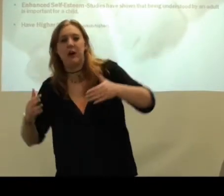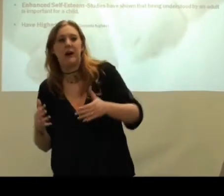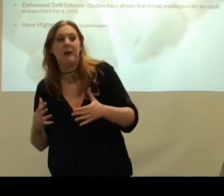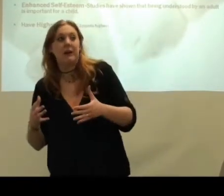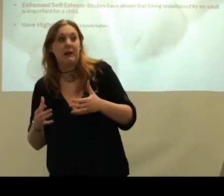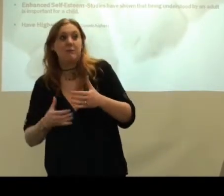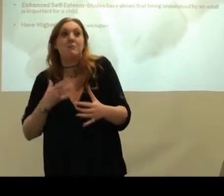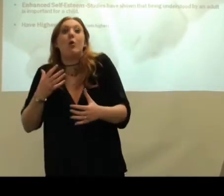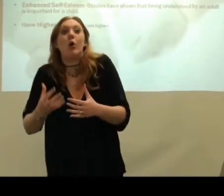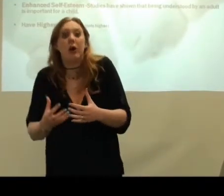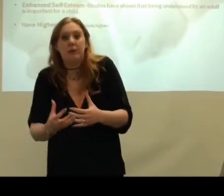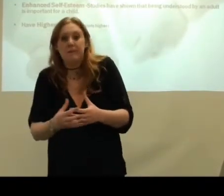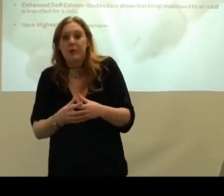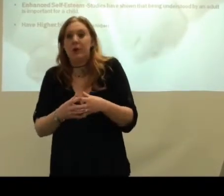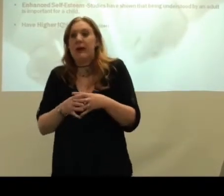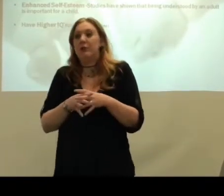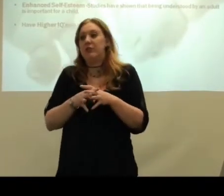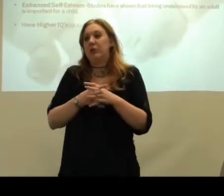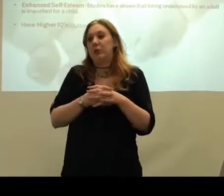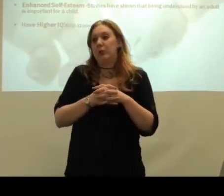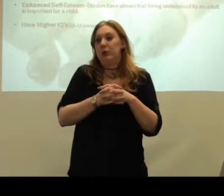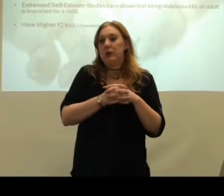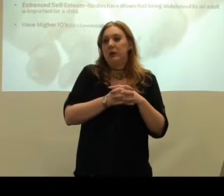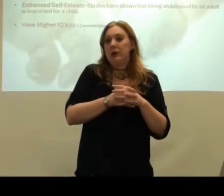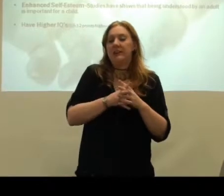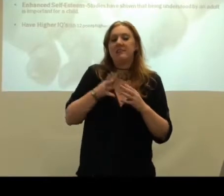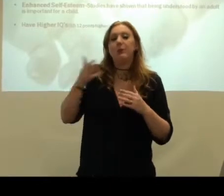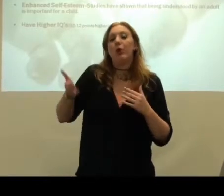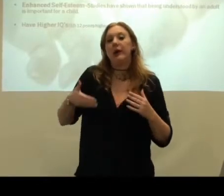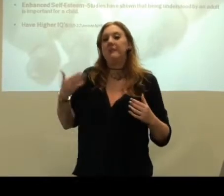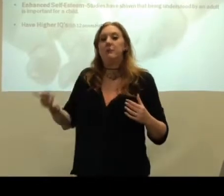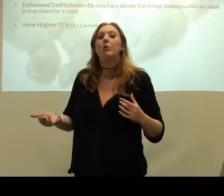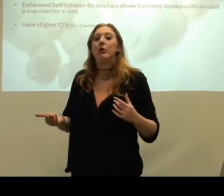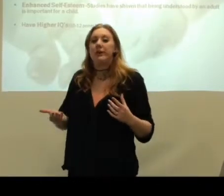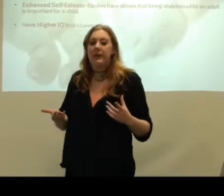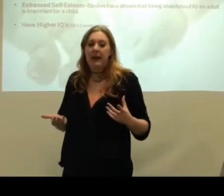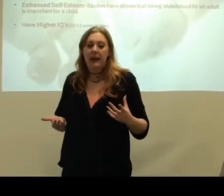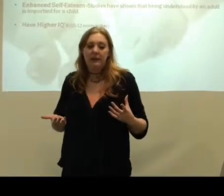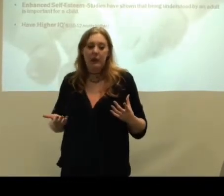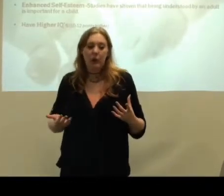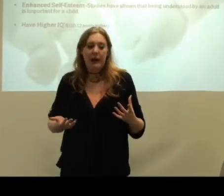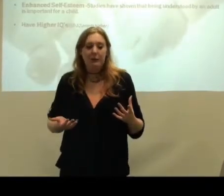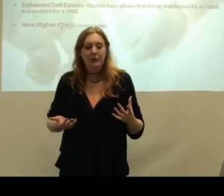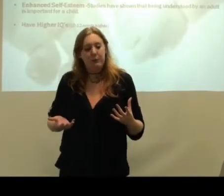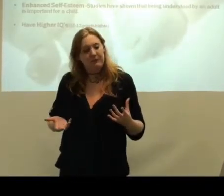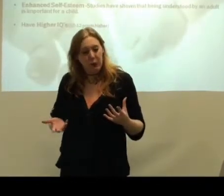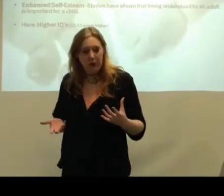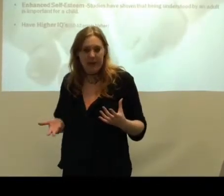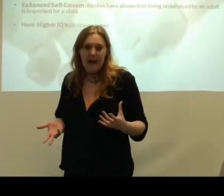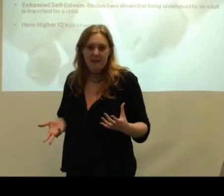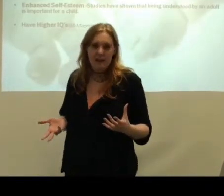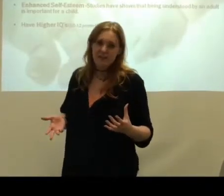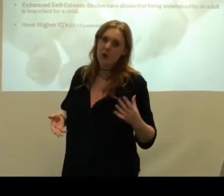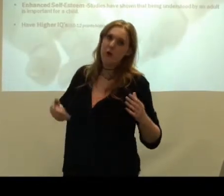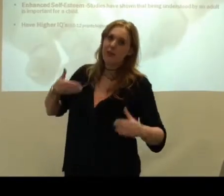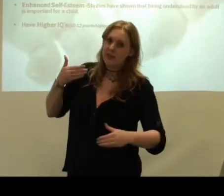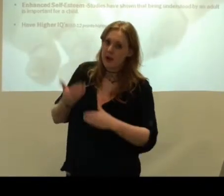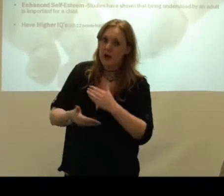on more. They're allowed to explore even more than they were able to before that, and so they're